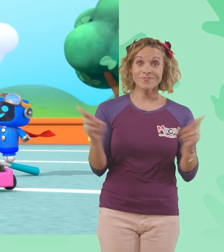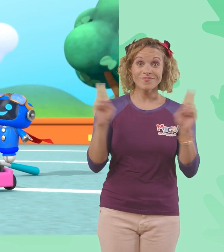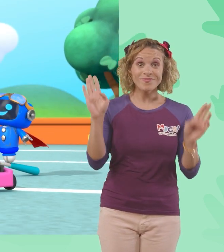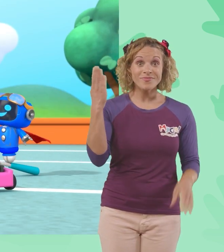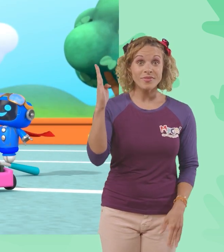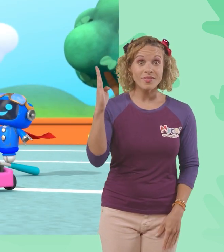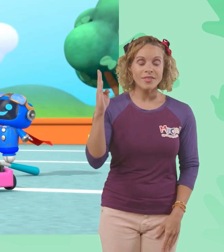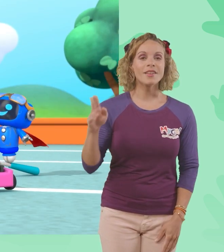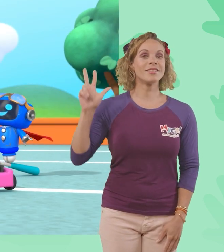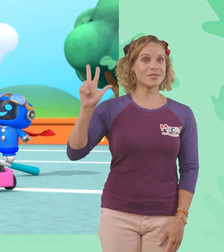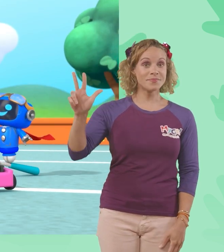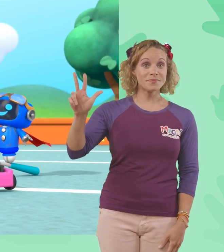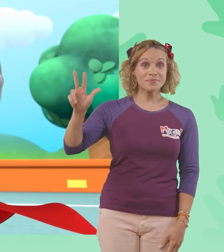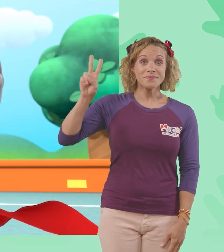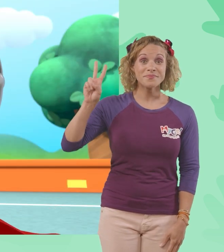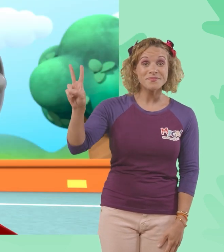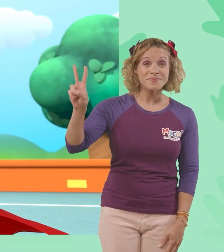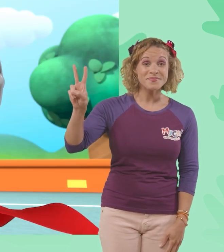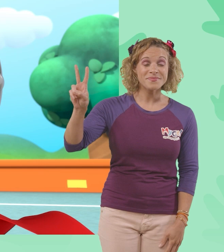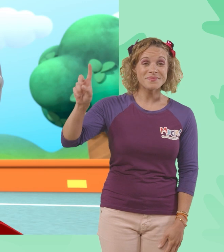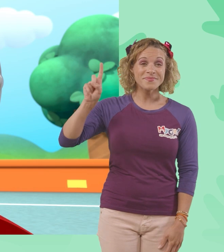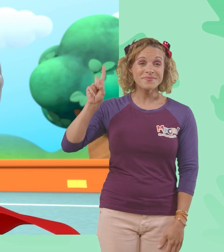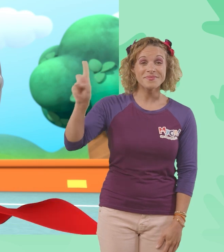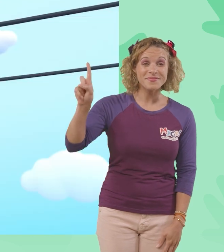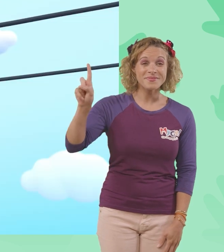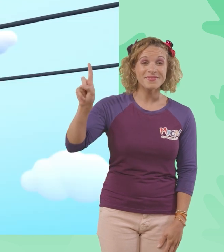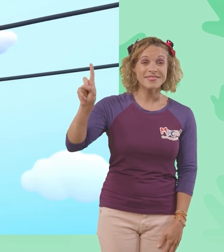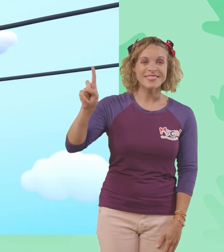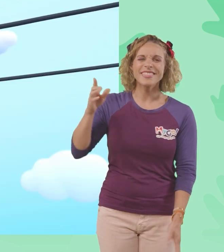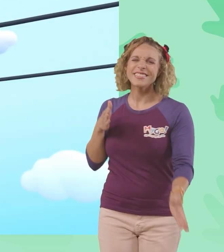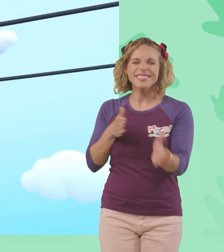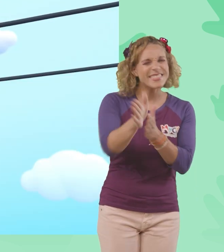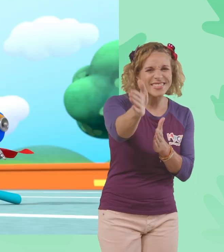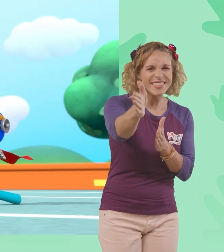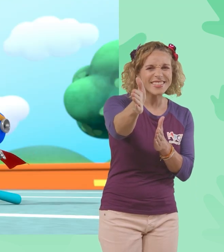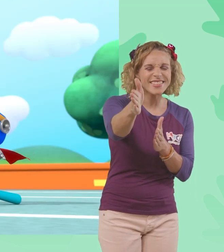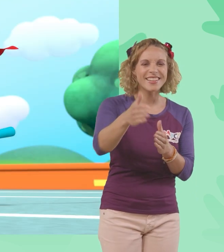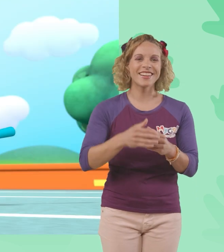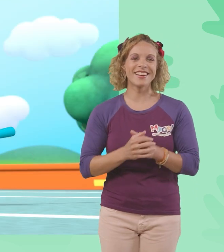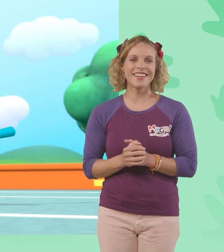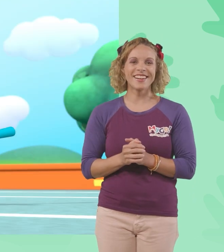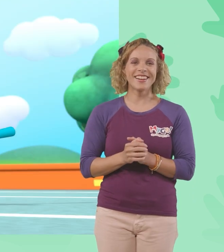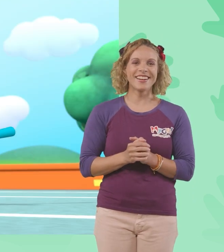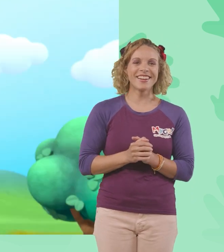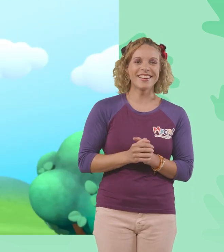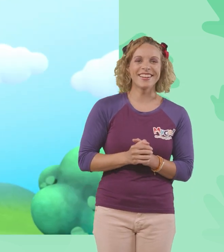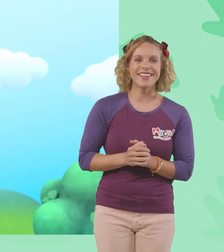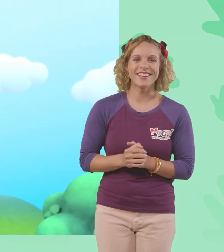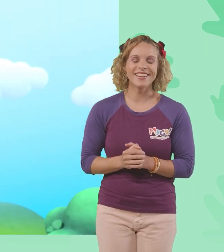Ready, Blue? 3, 2, 1, go!